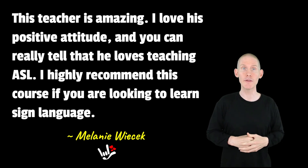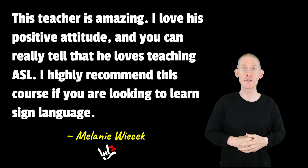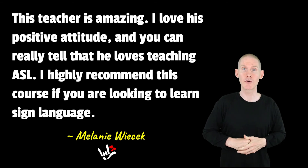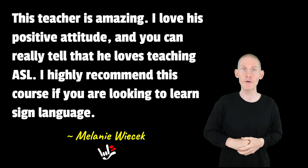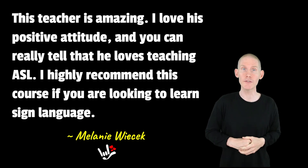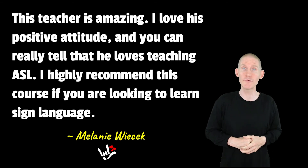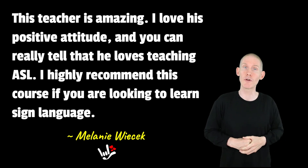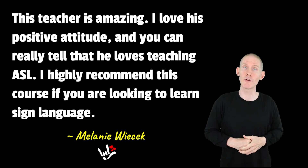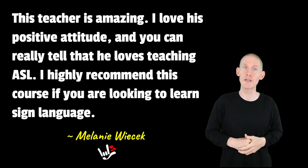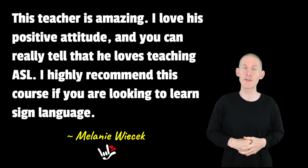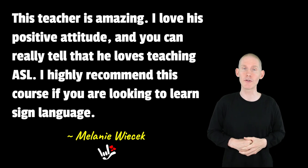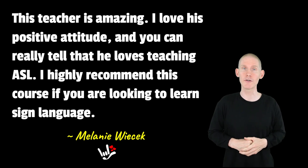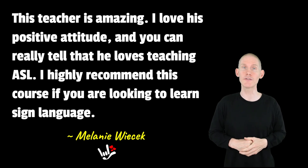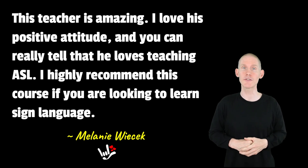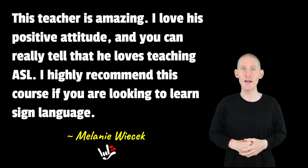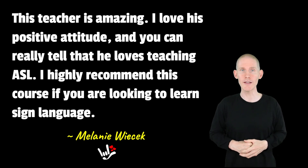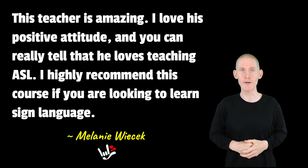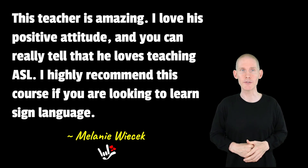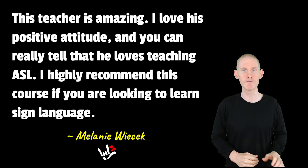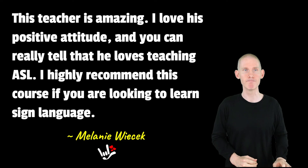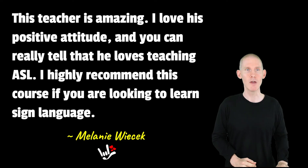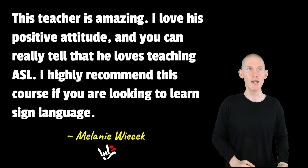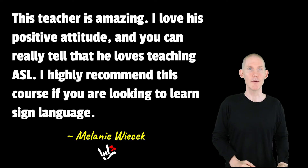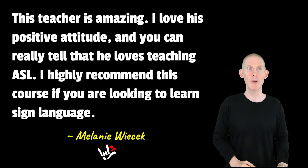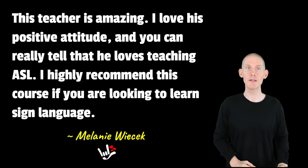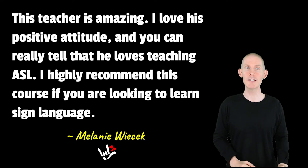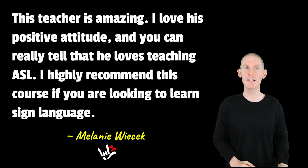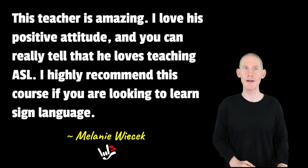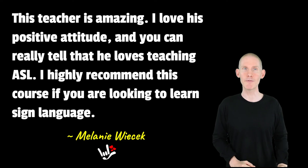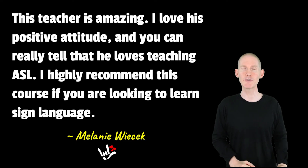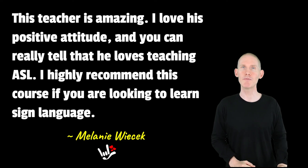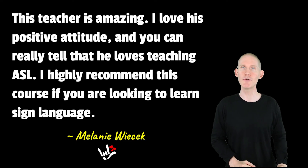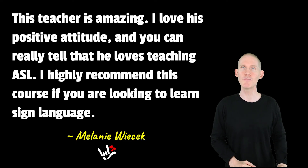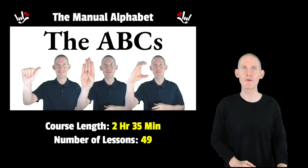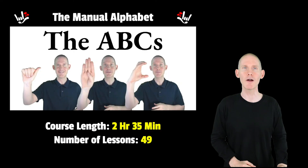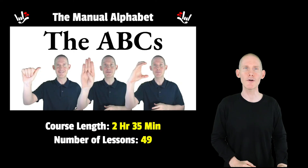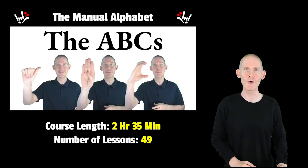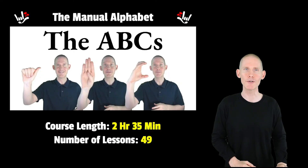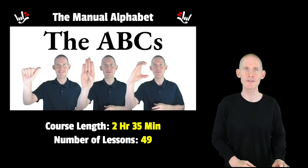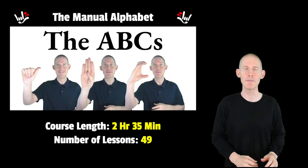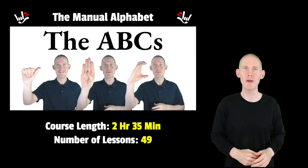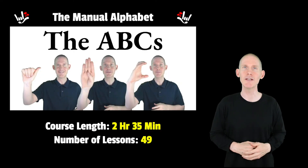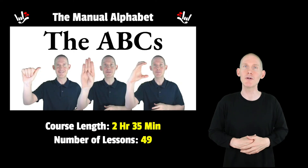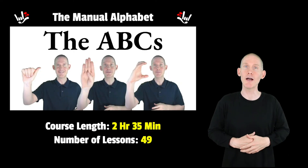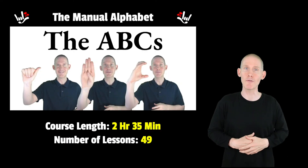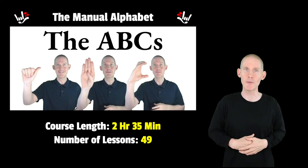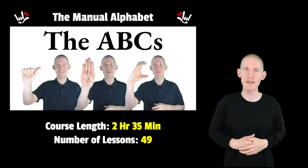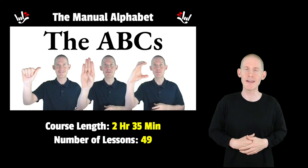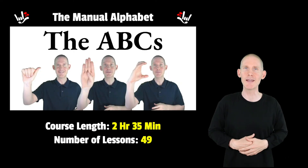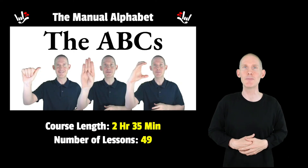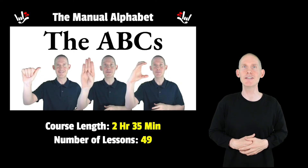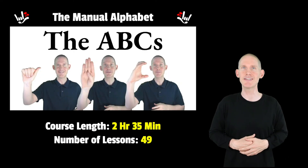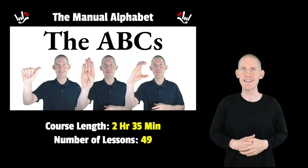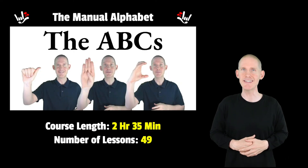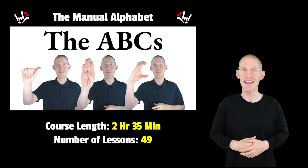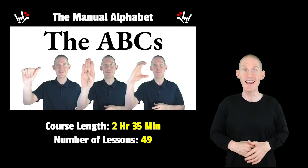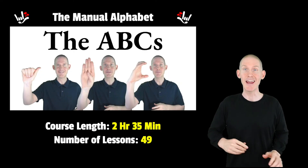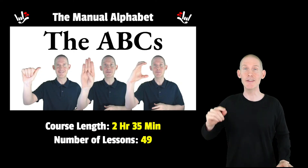this course if you are looking to learn sign language. Melanie left this review for our course, The Manual Alphabet, the ABCs, and this